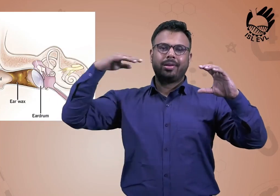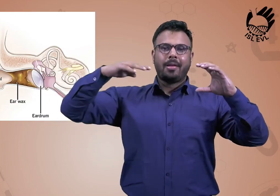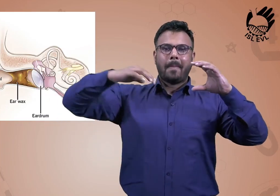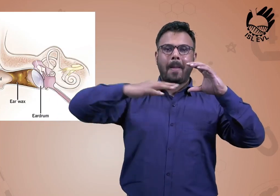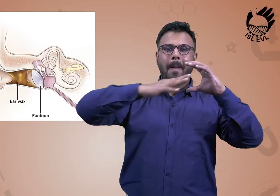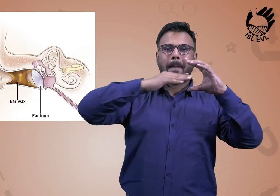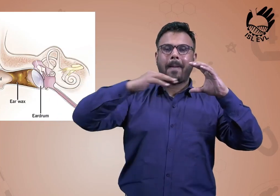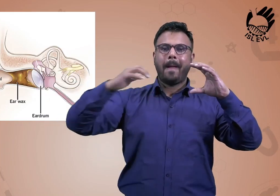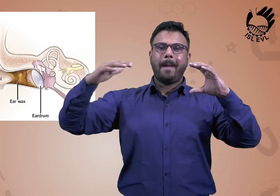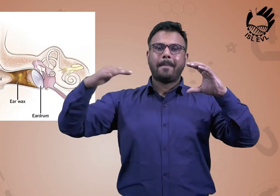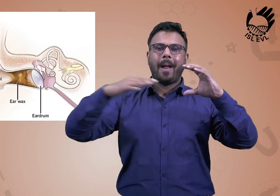clean.